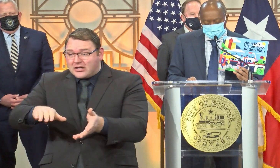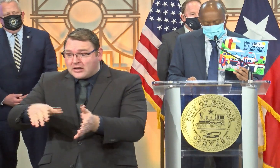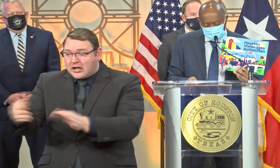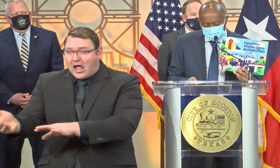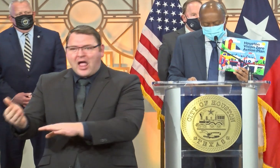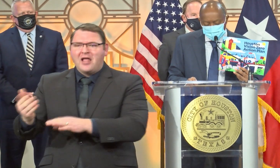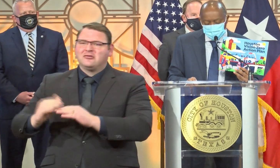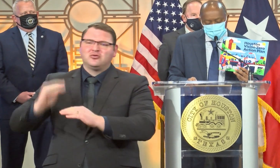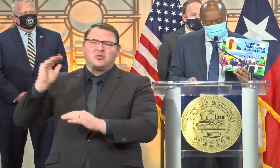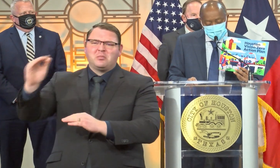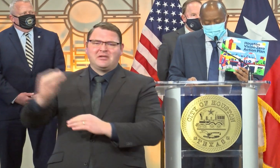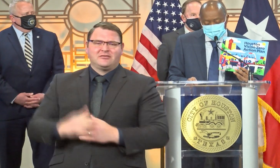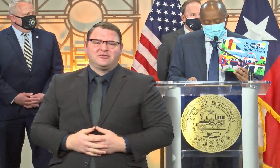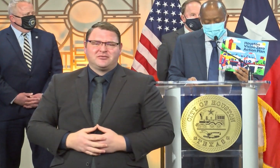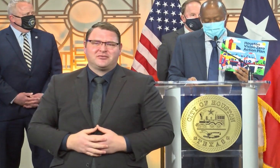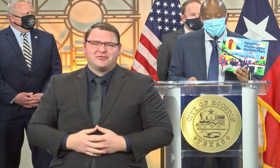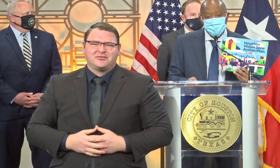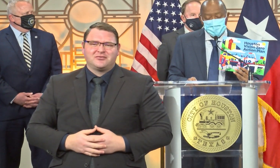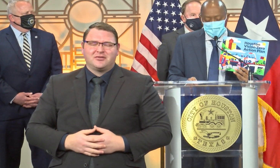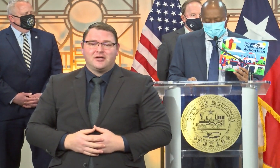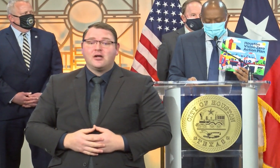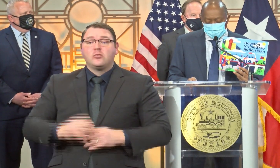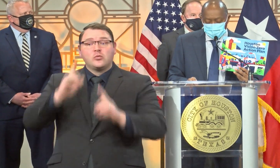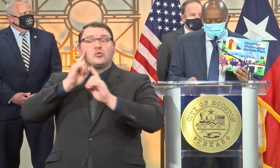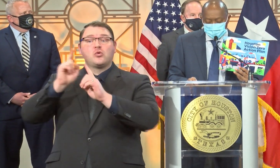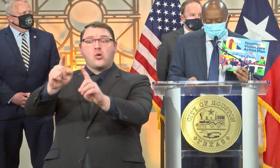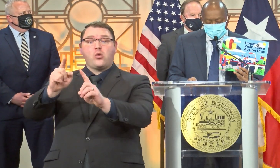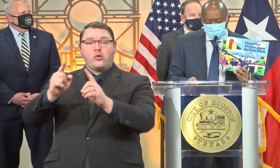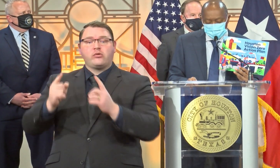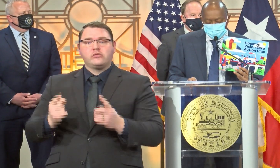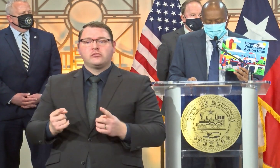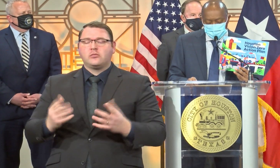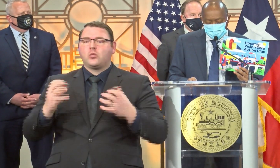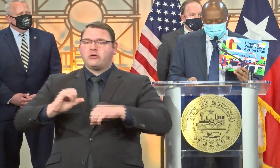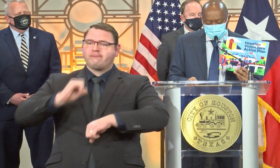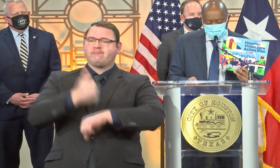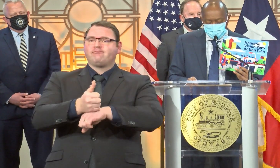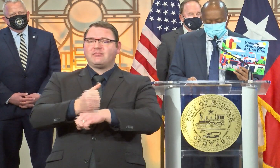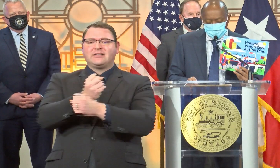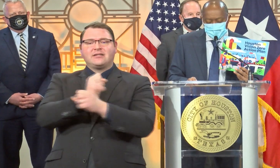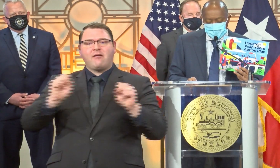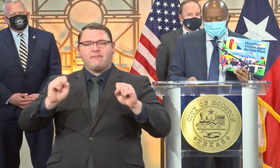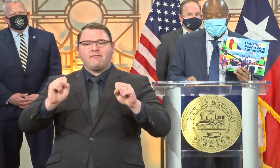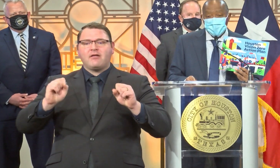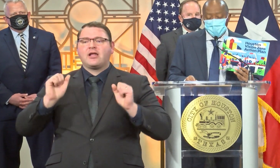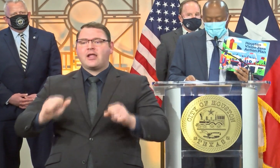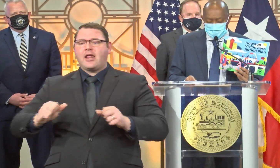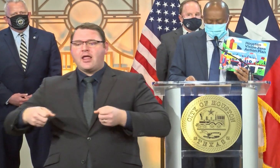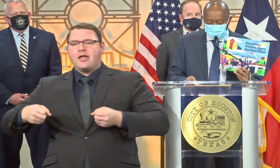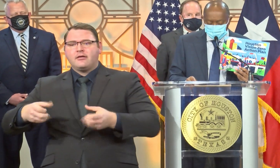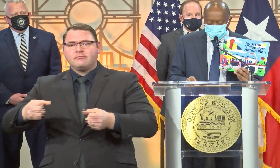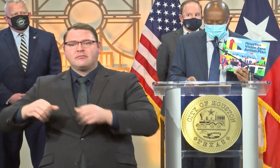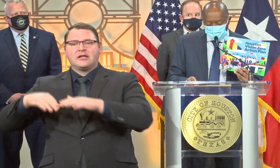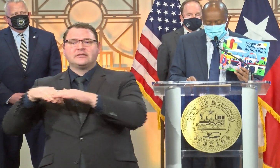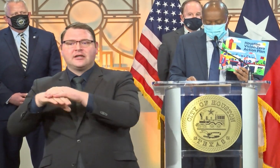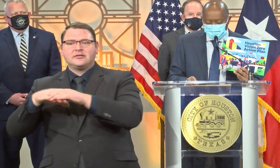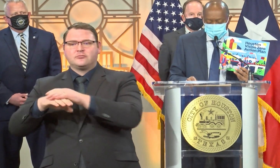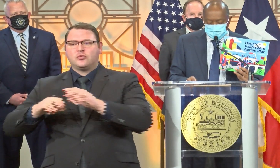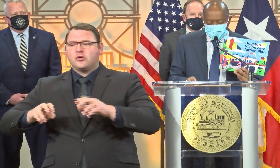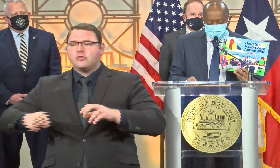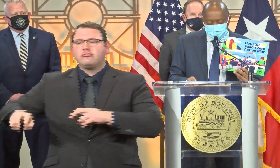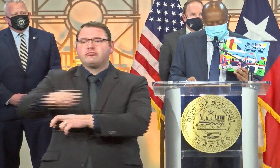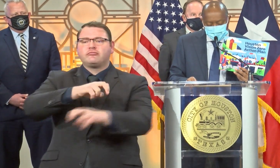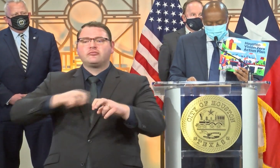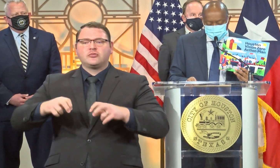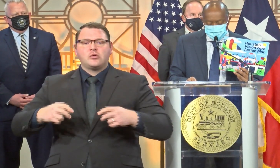are straightforward: create a safe, equitable, and accessible network of streets, make walking, rolling,